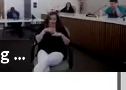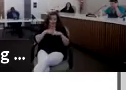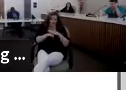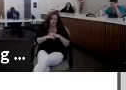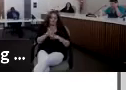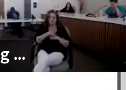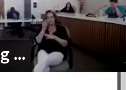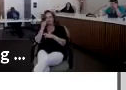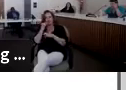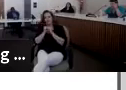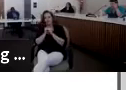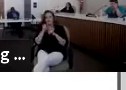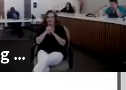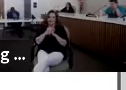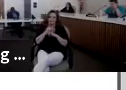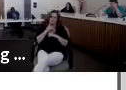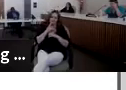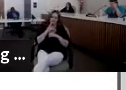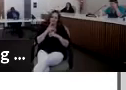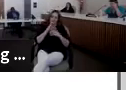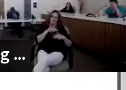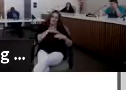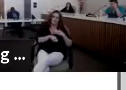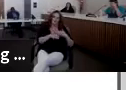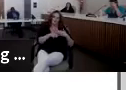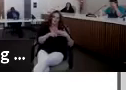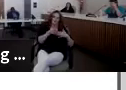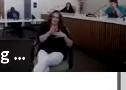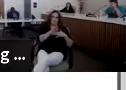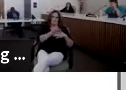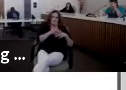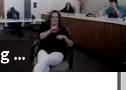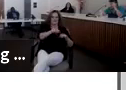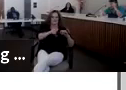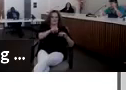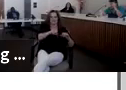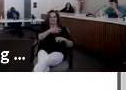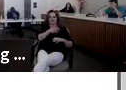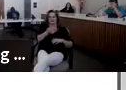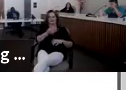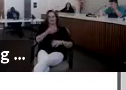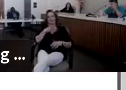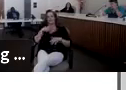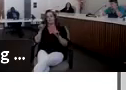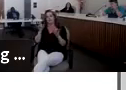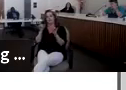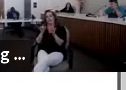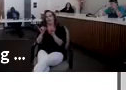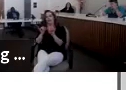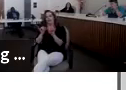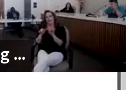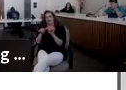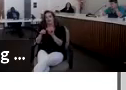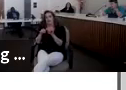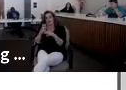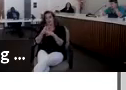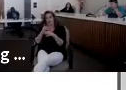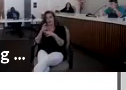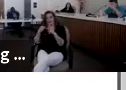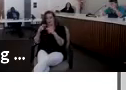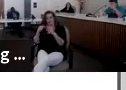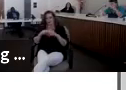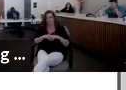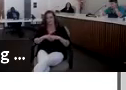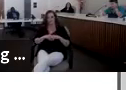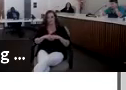if you're familiar with campus, it would come in between the science building and the engineering building, essentially across